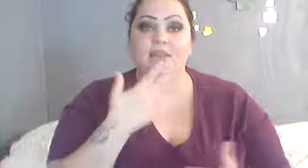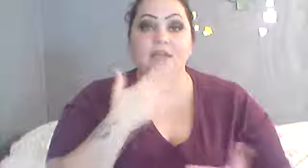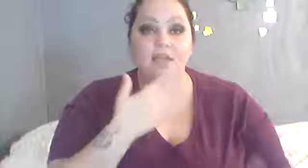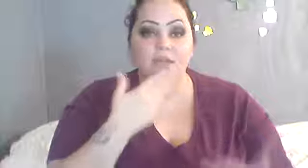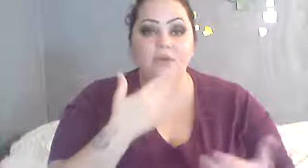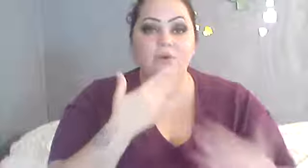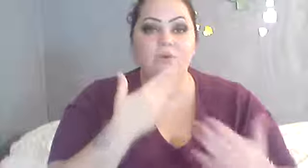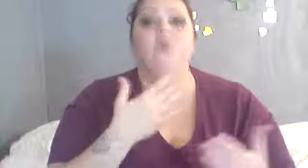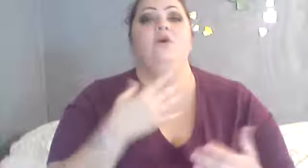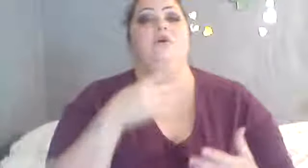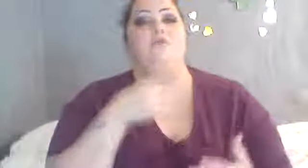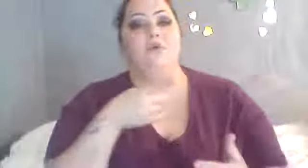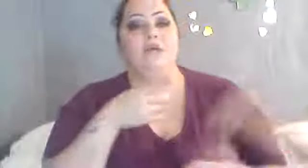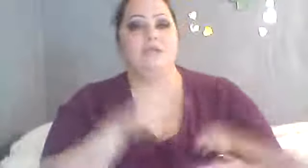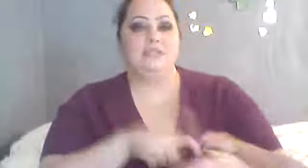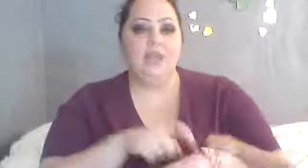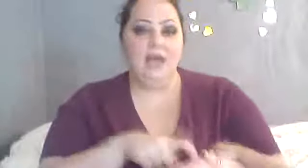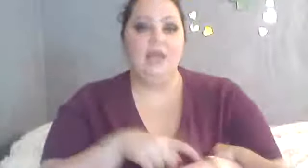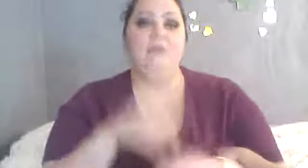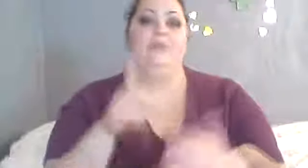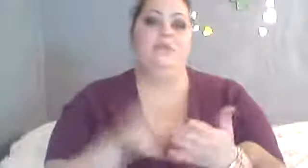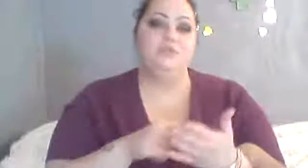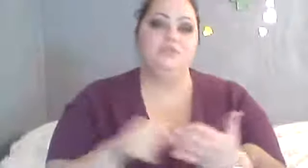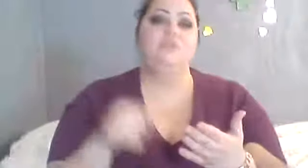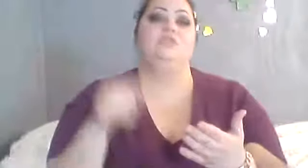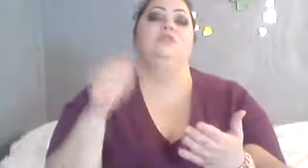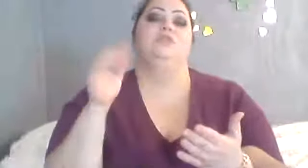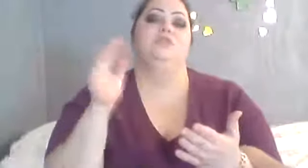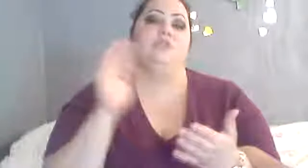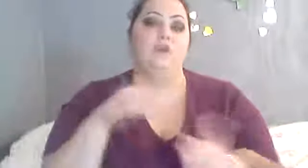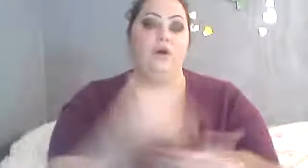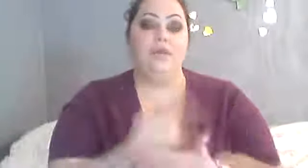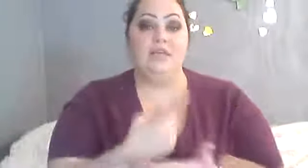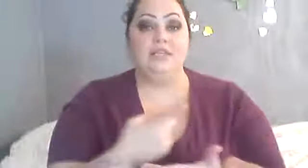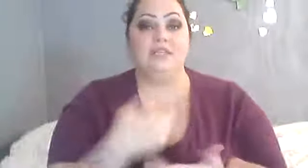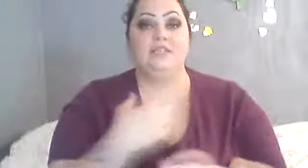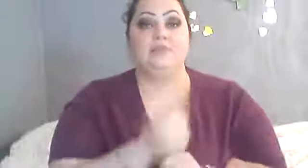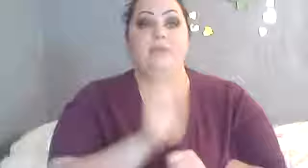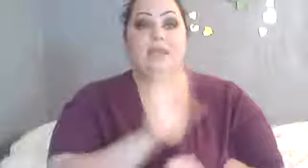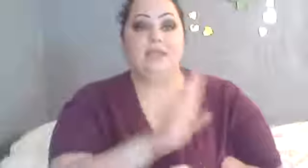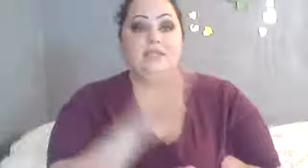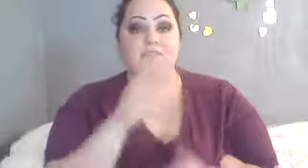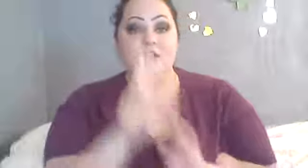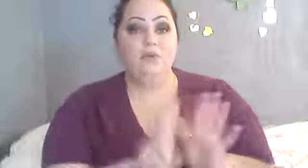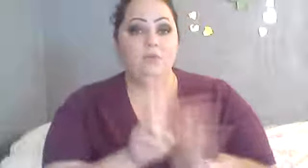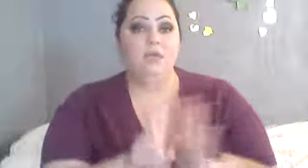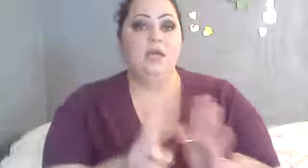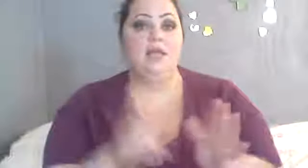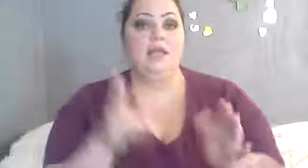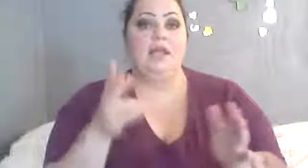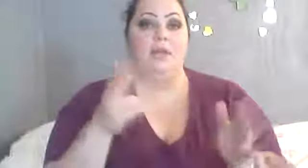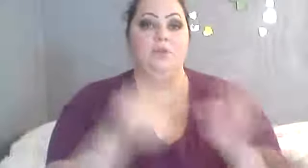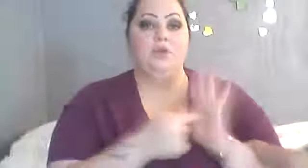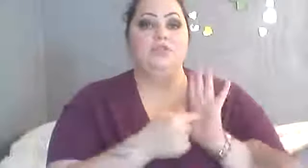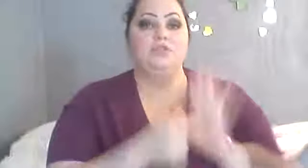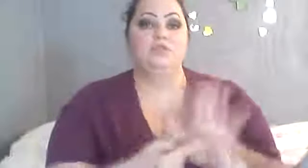thank you for his time and his research and all that he did to make his video that I'm going to show you